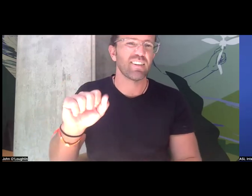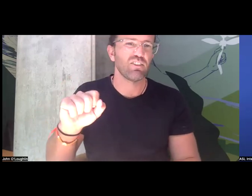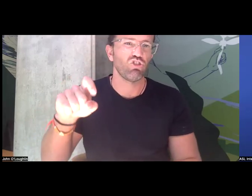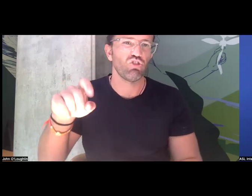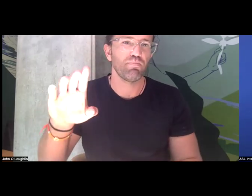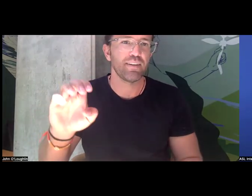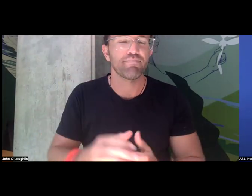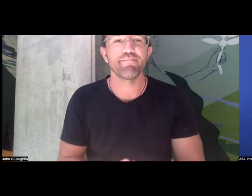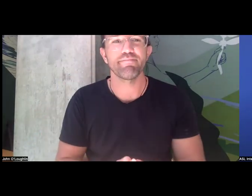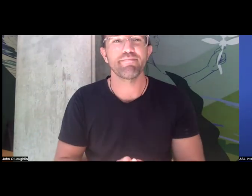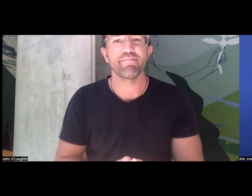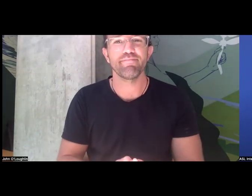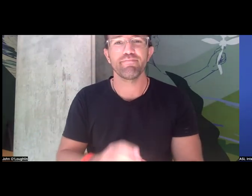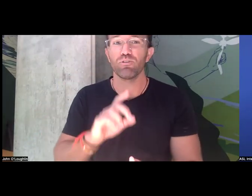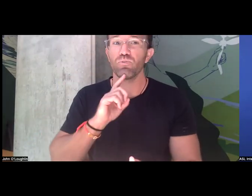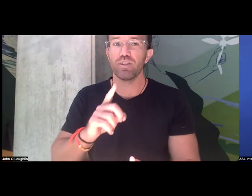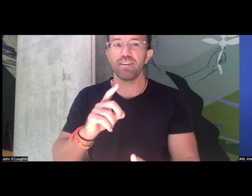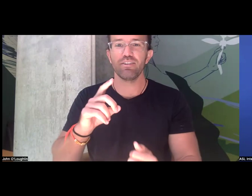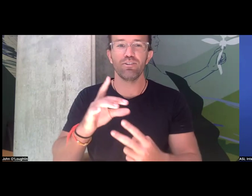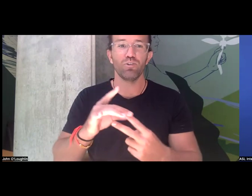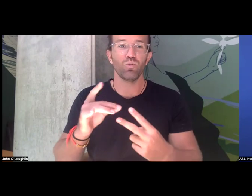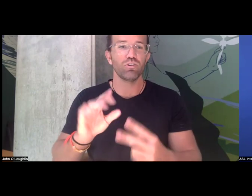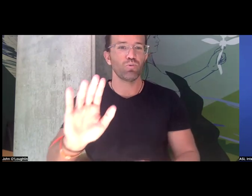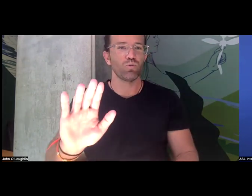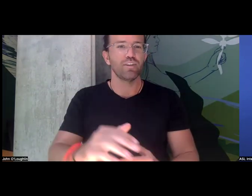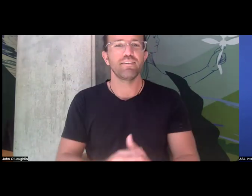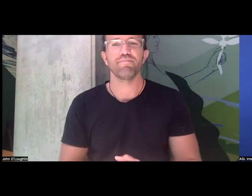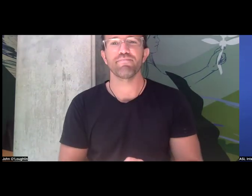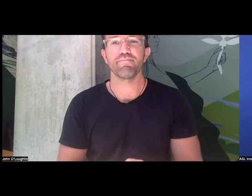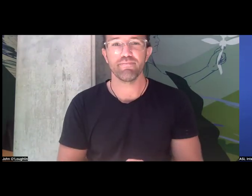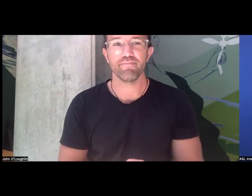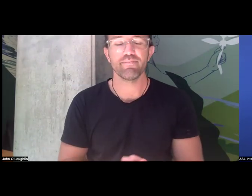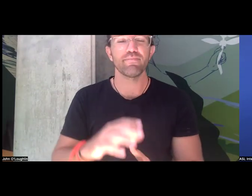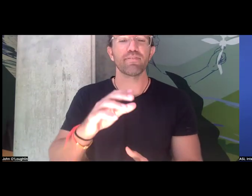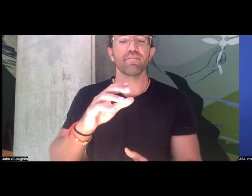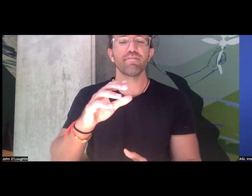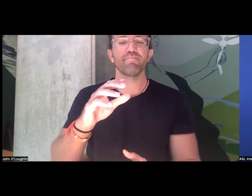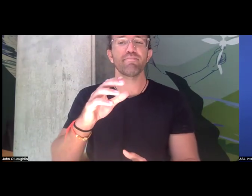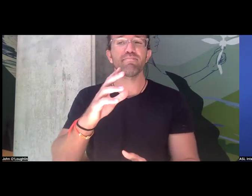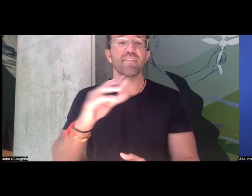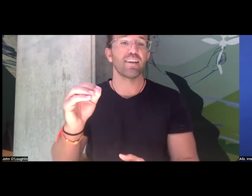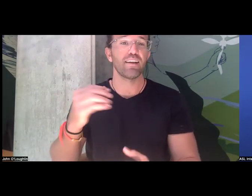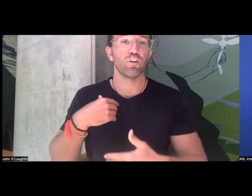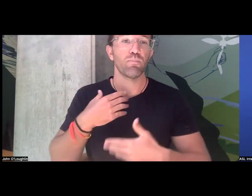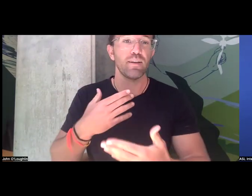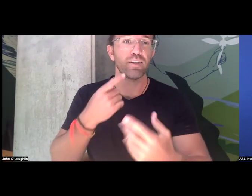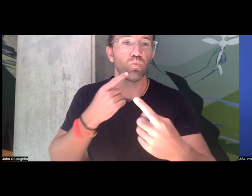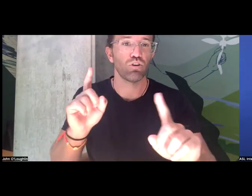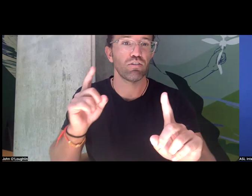to pull up your grade to an A. It should pull it up to an A. And really, the choice is yours.